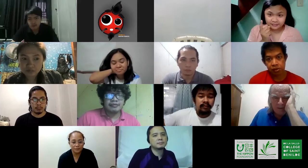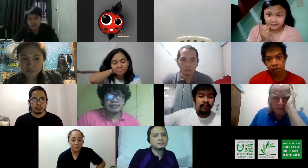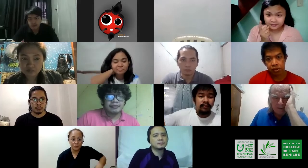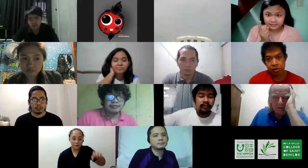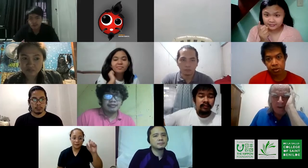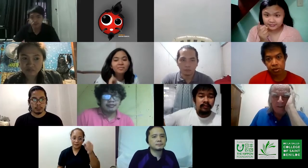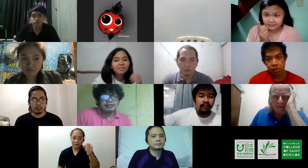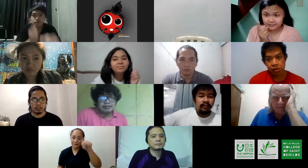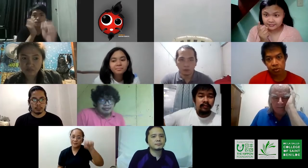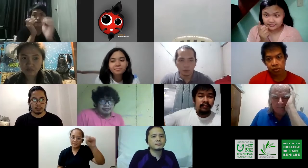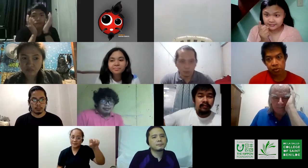that's correct.